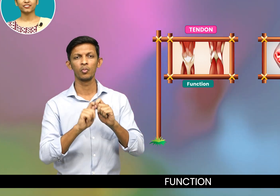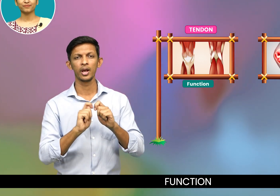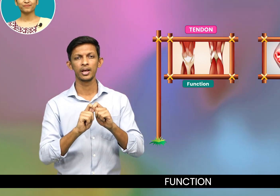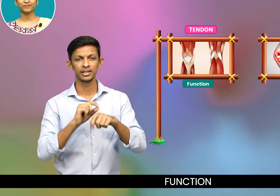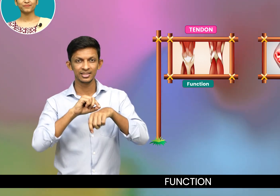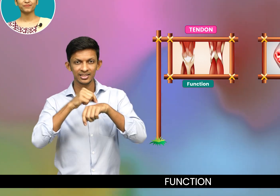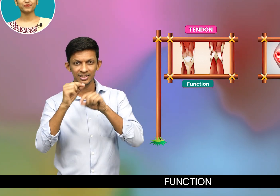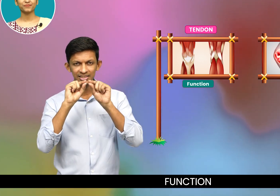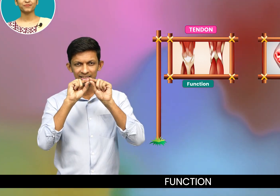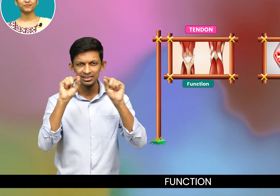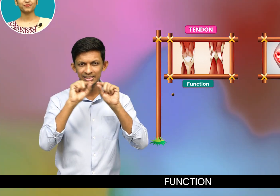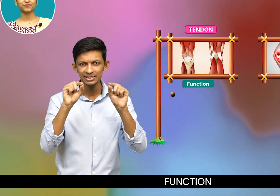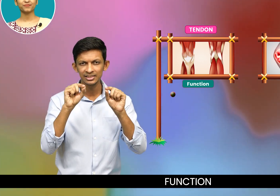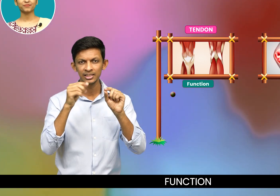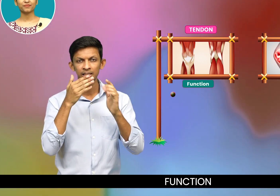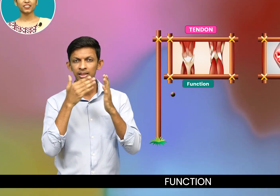Function.